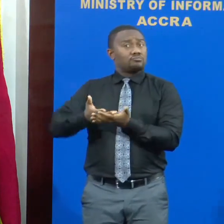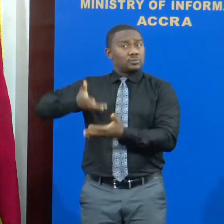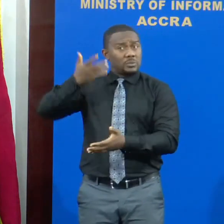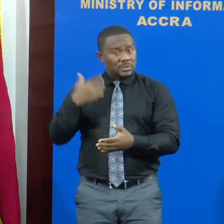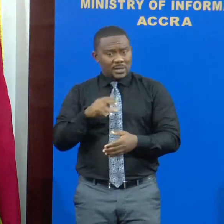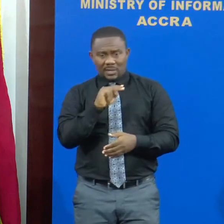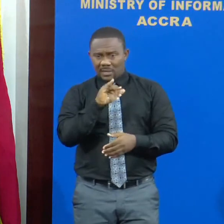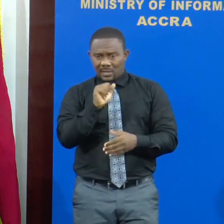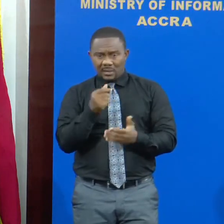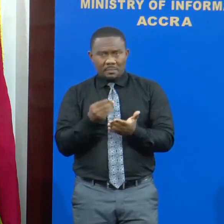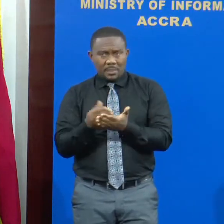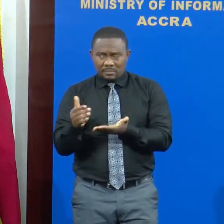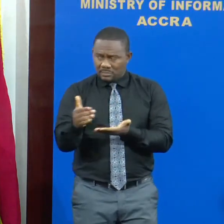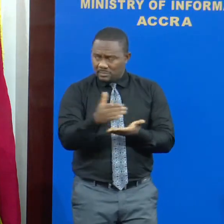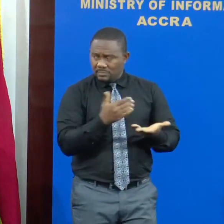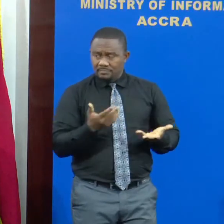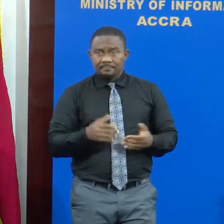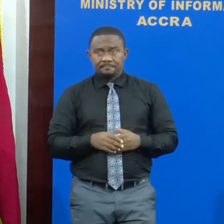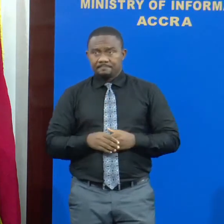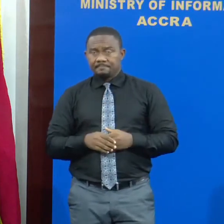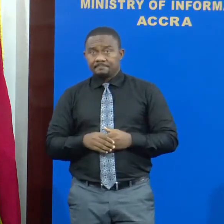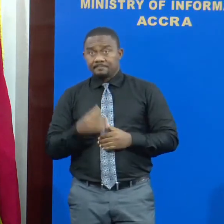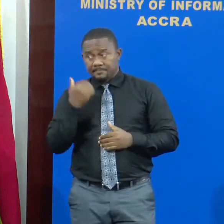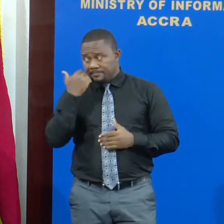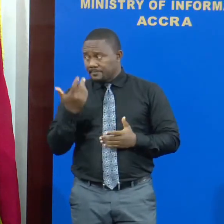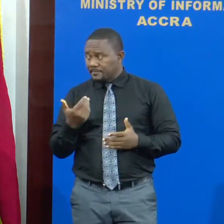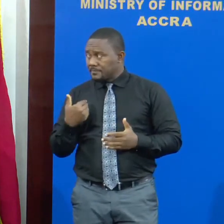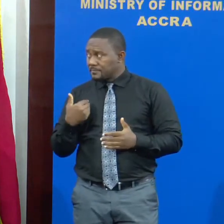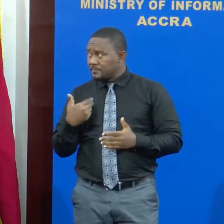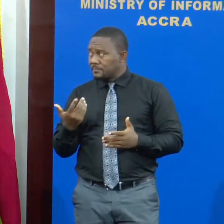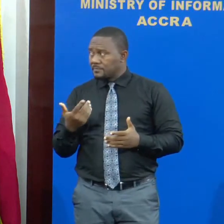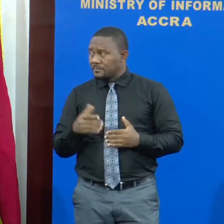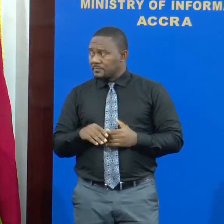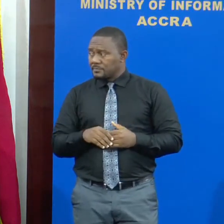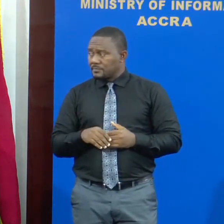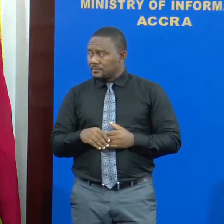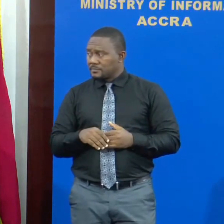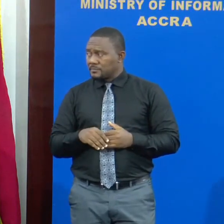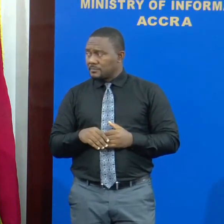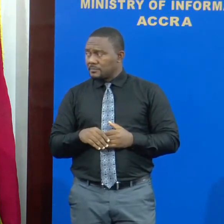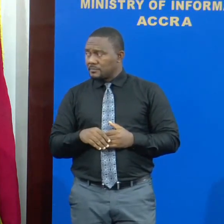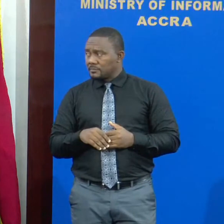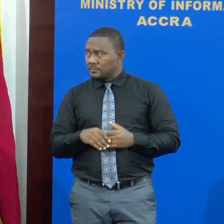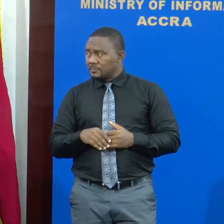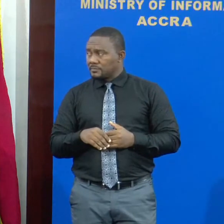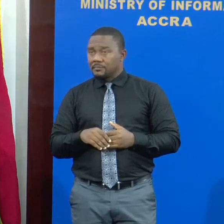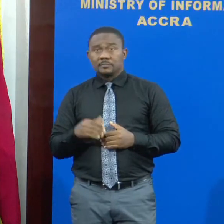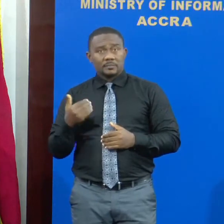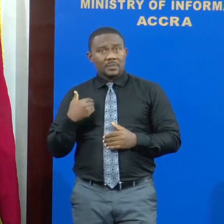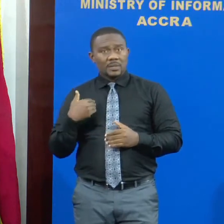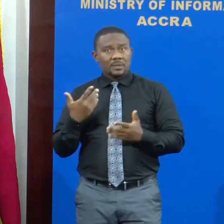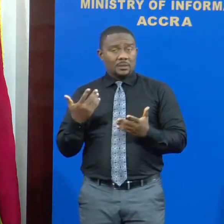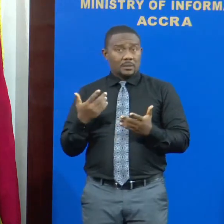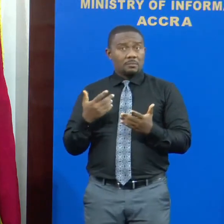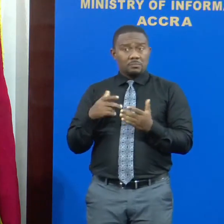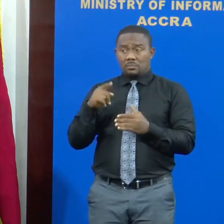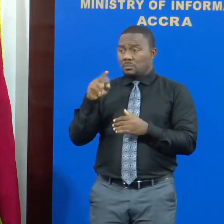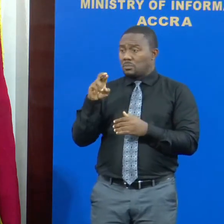funds. And I'm going to be circulating, Head of Corporate Affairs will give you a prose version